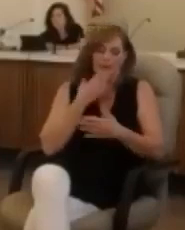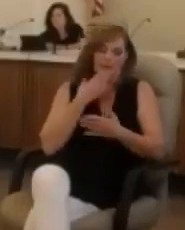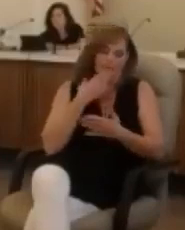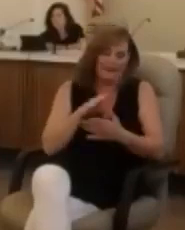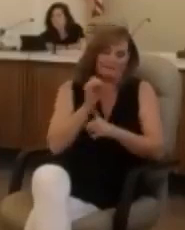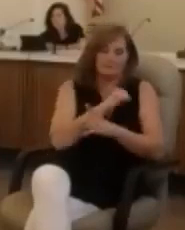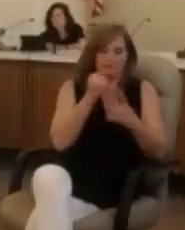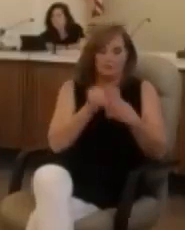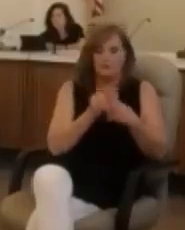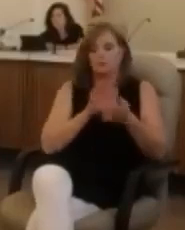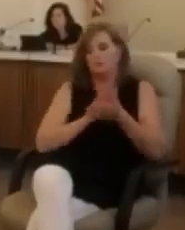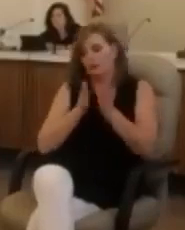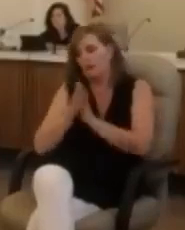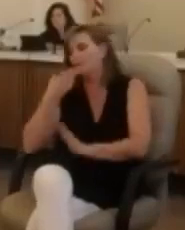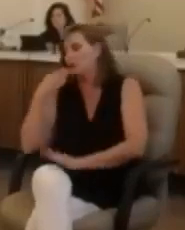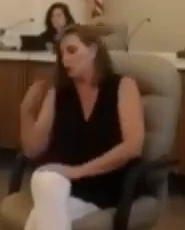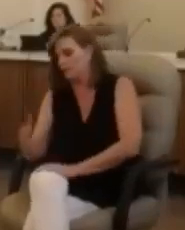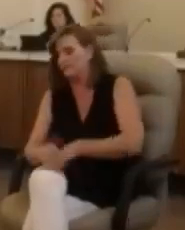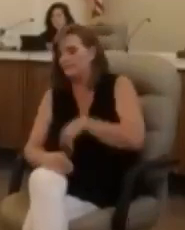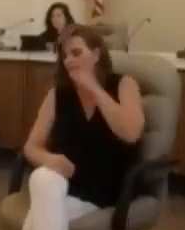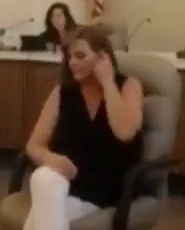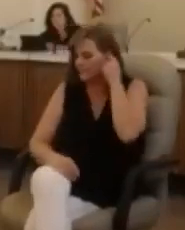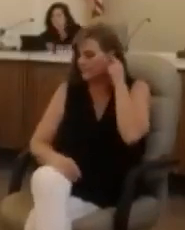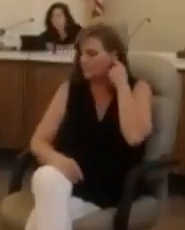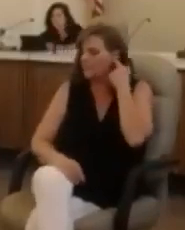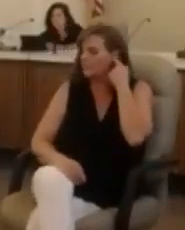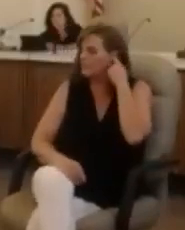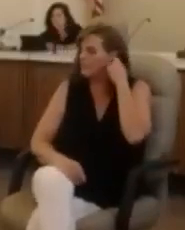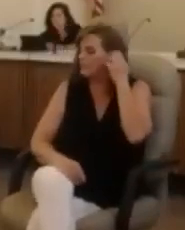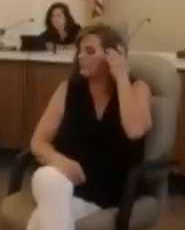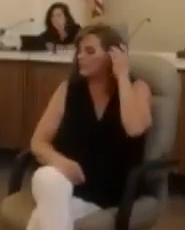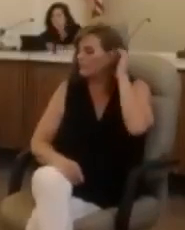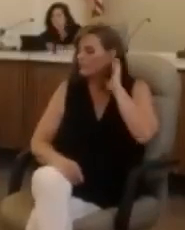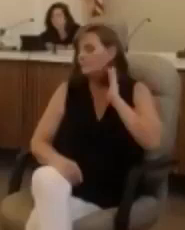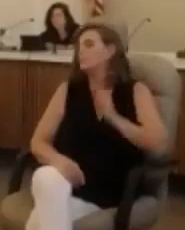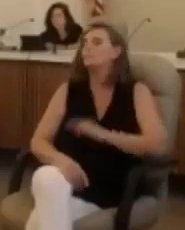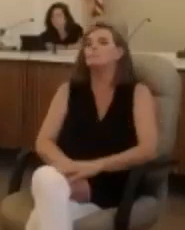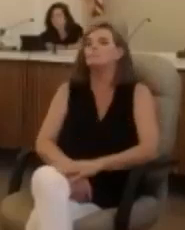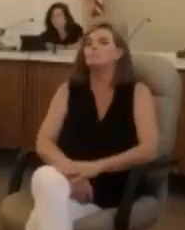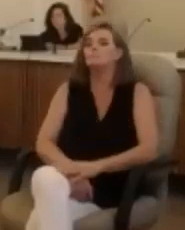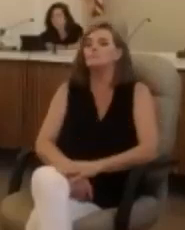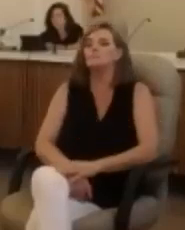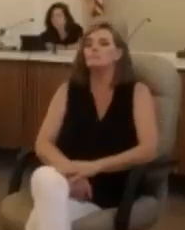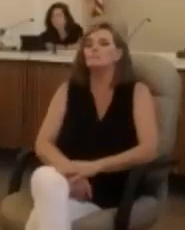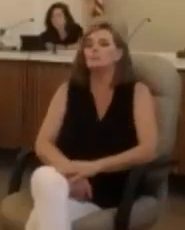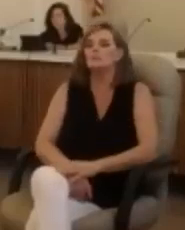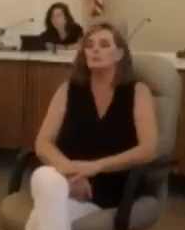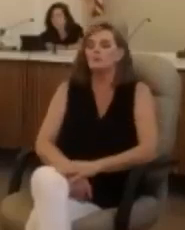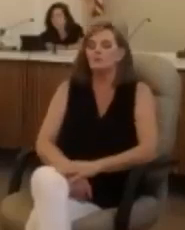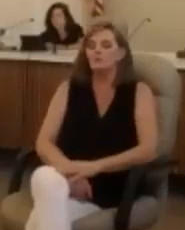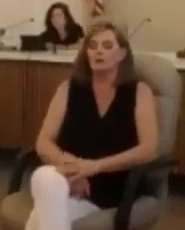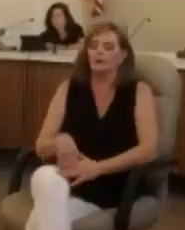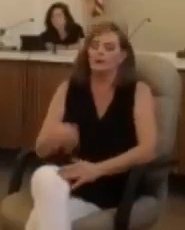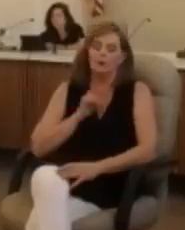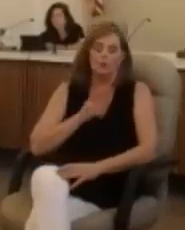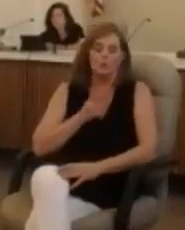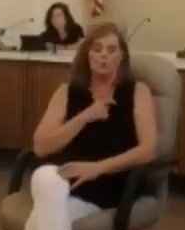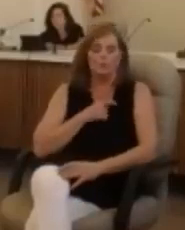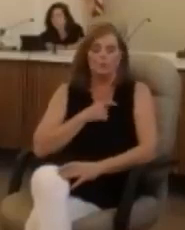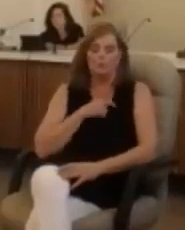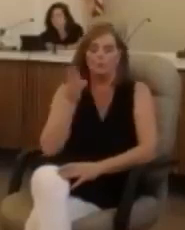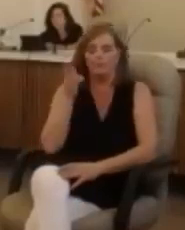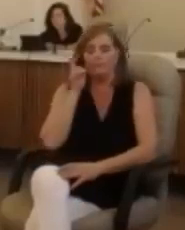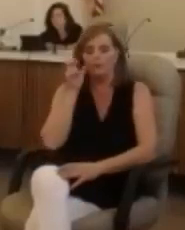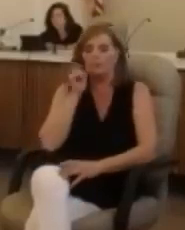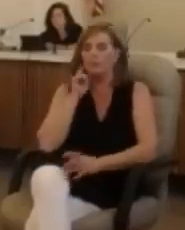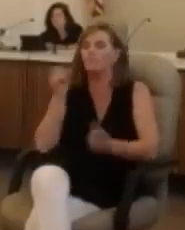situation as it is. I believe that, you know, we've heard from many, many members of the community, and I